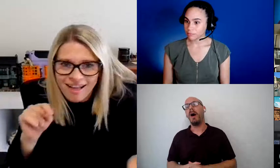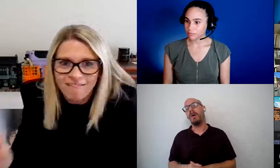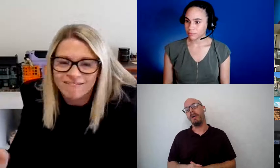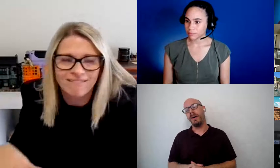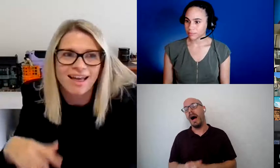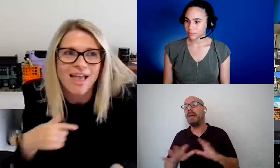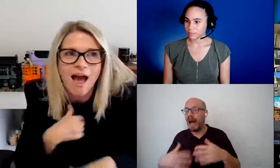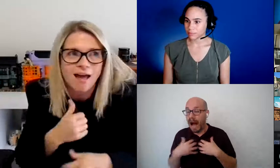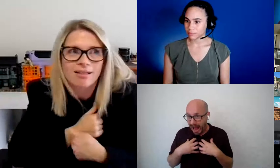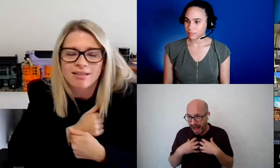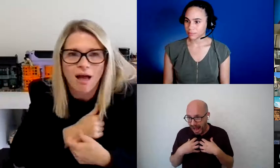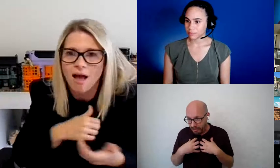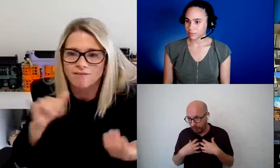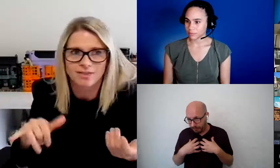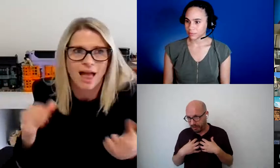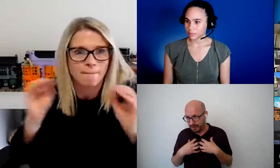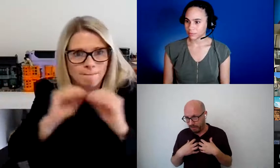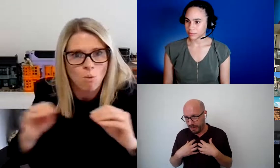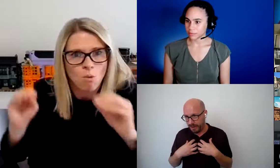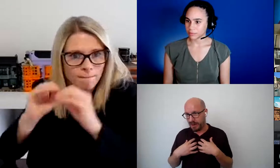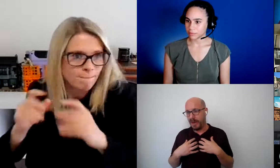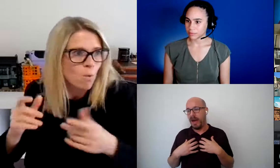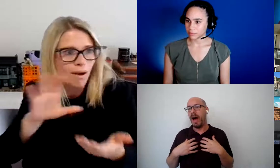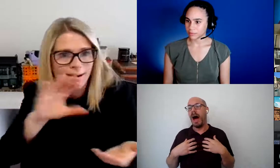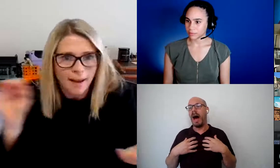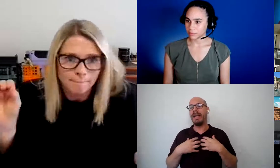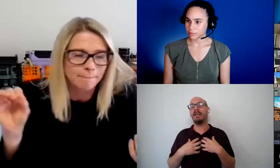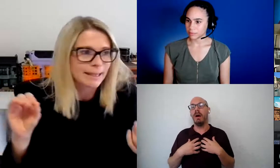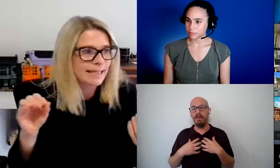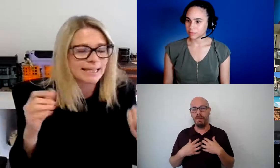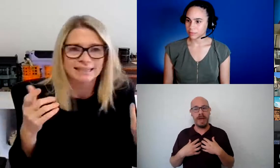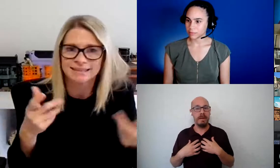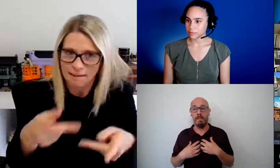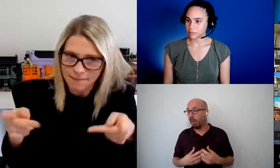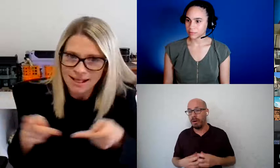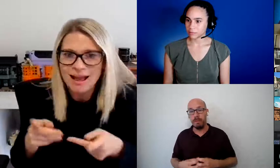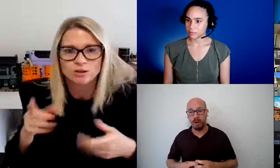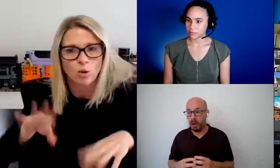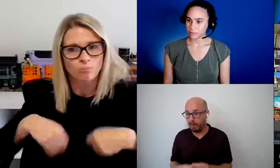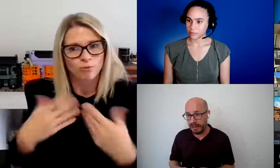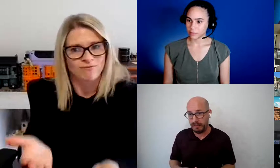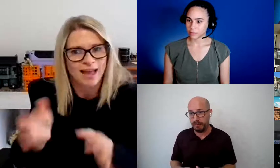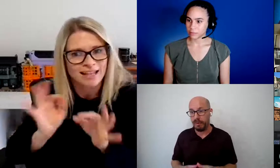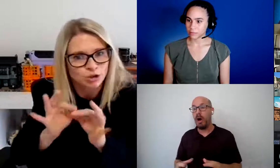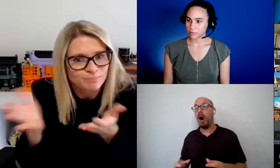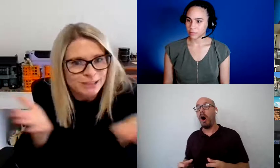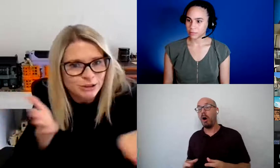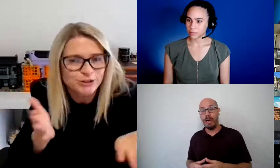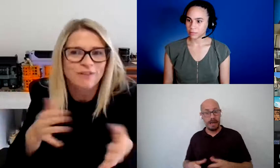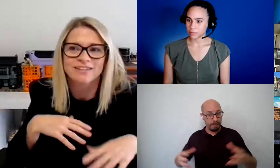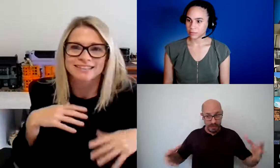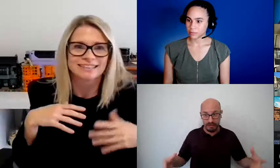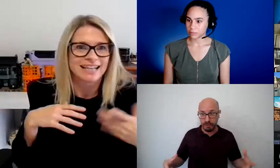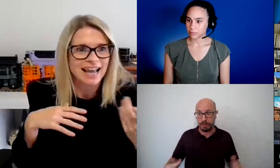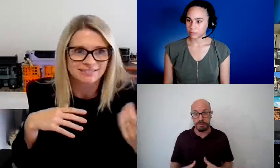Oh, I personally love it. I love that more and more companies are in a place to